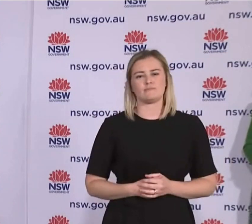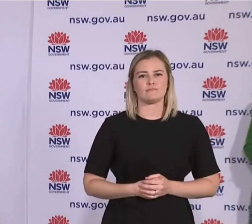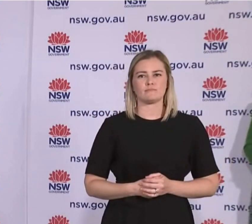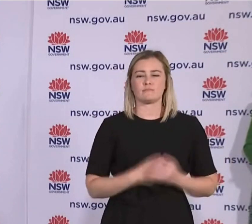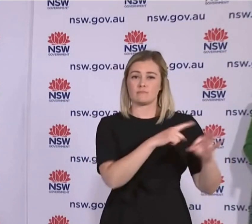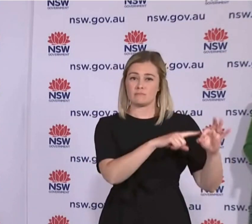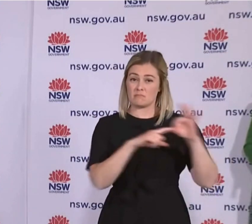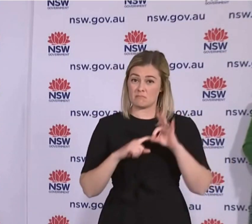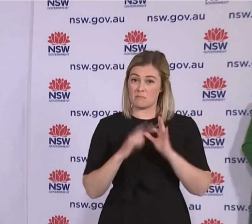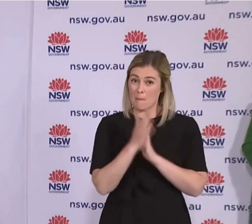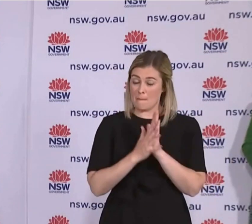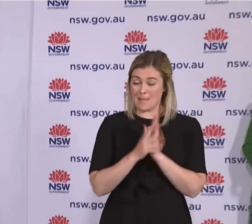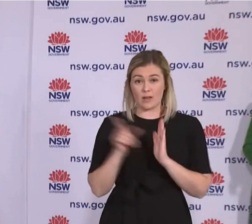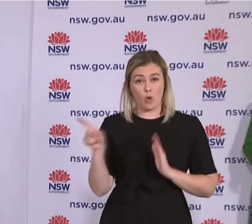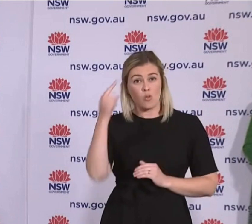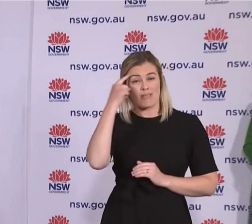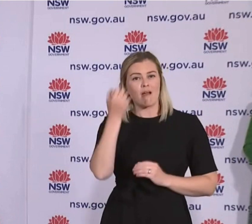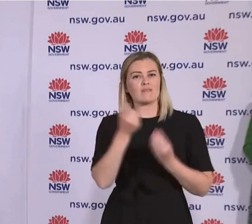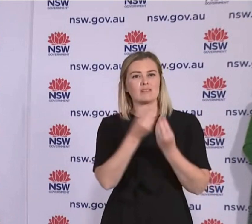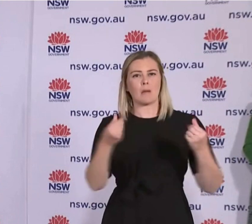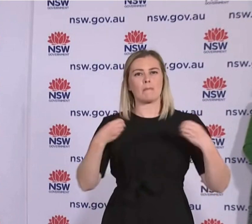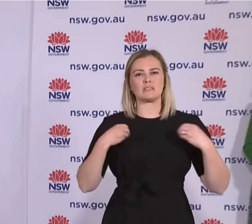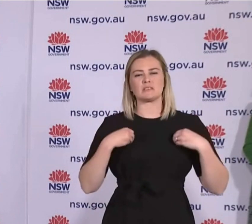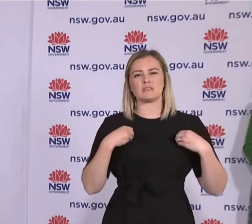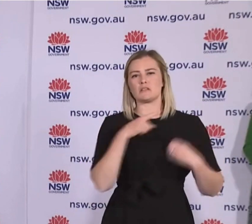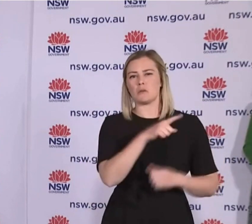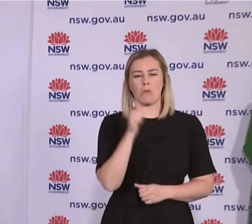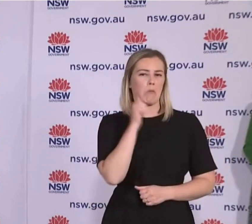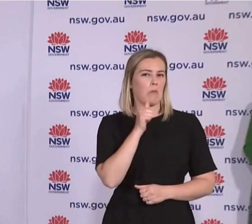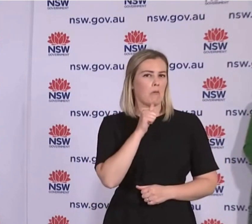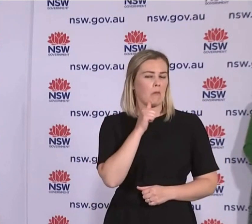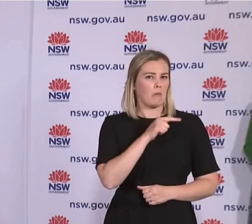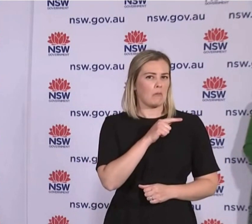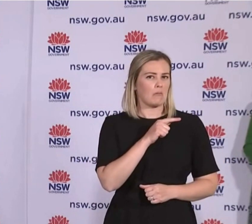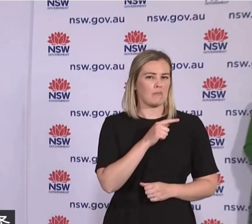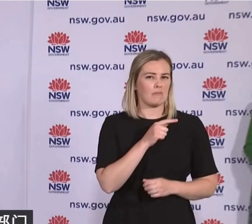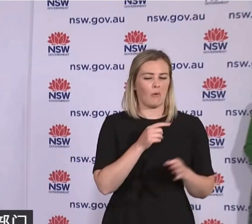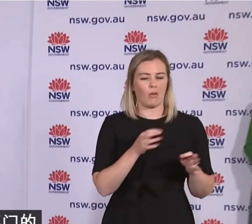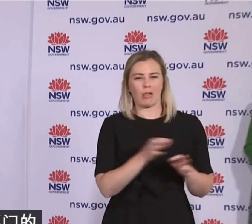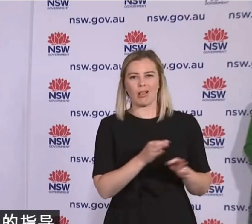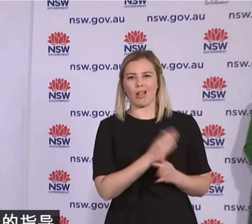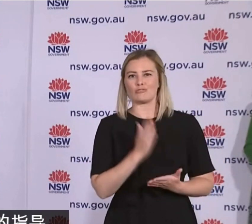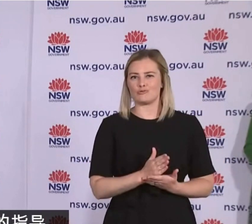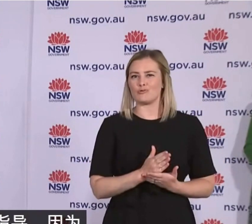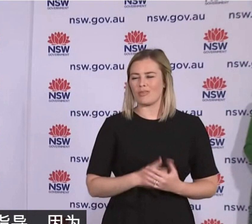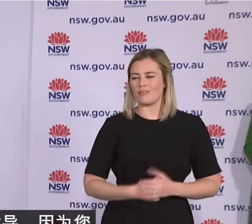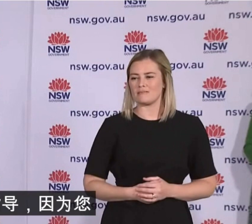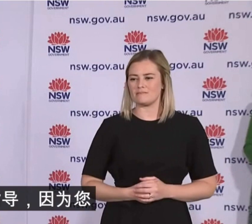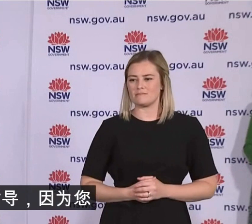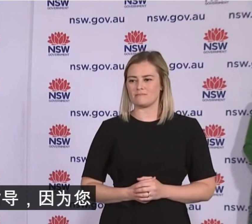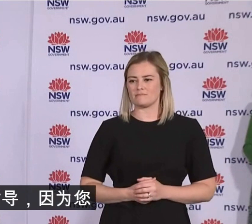were perhaps rorting that or not being fully honest about their loss? We're guided by Treasury in terms